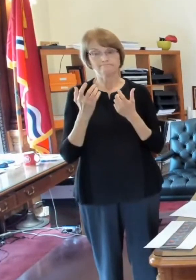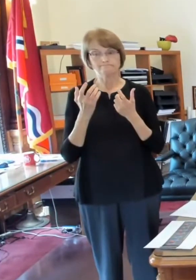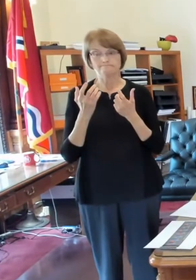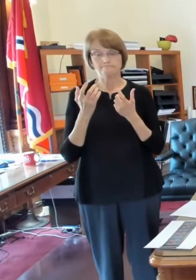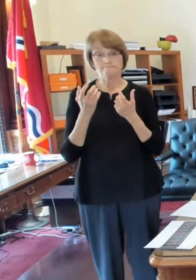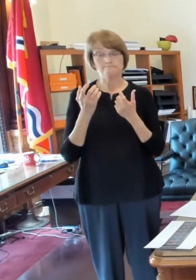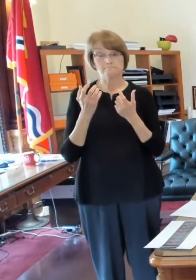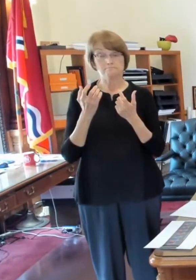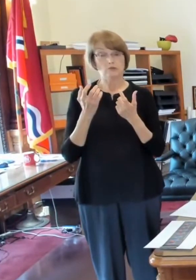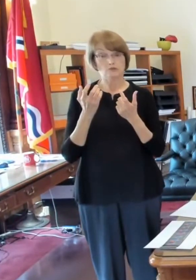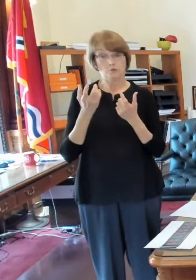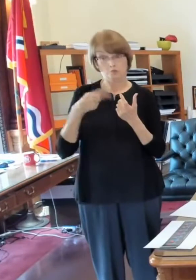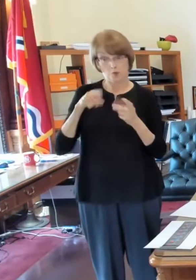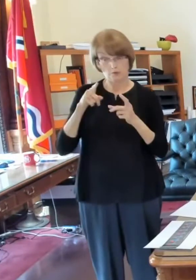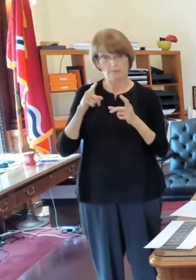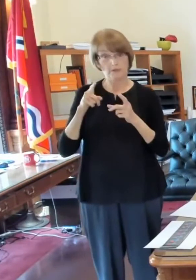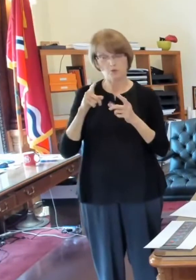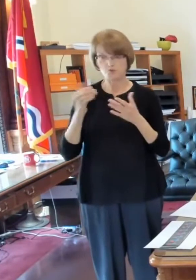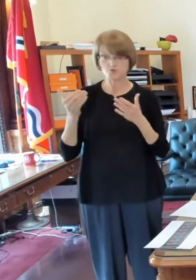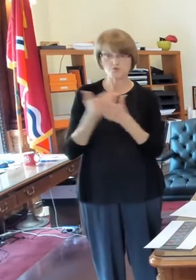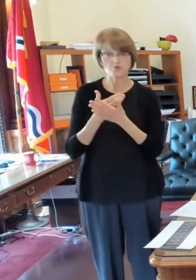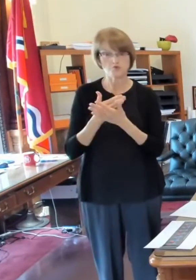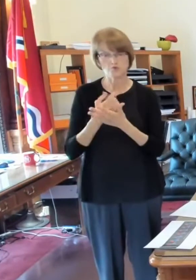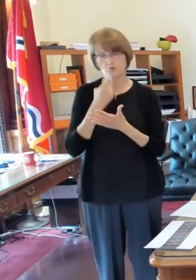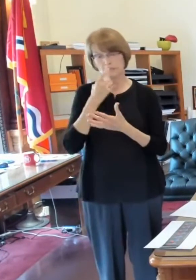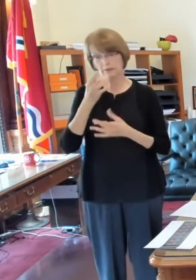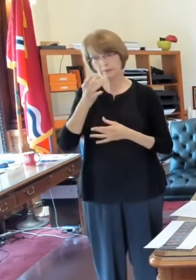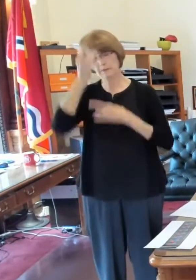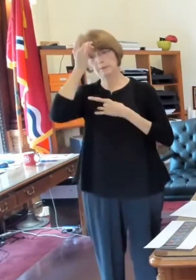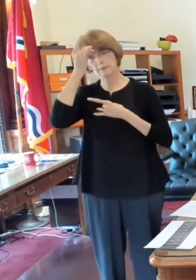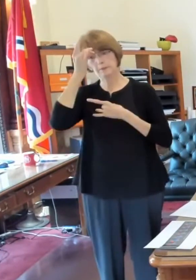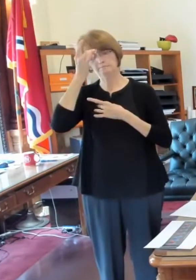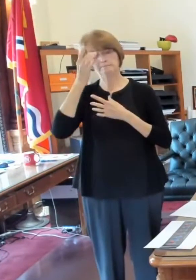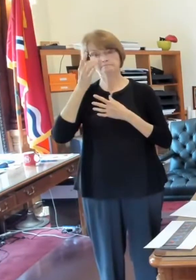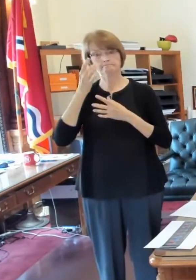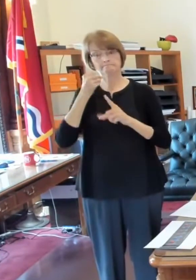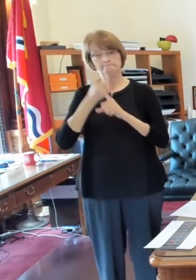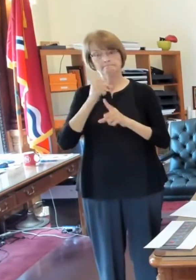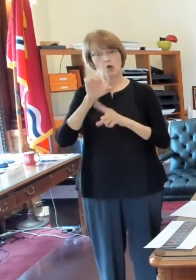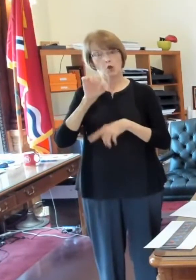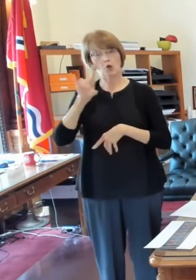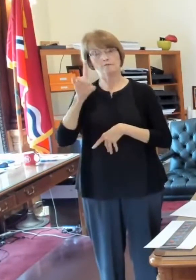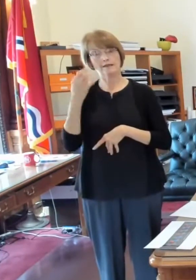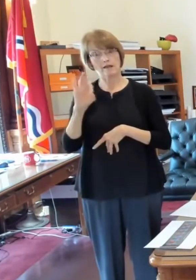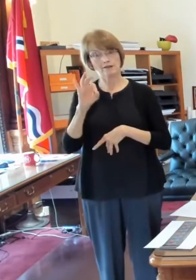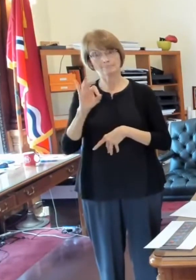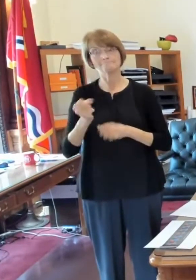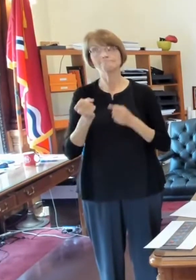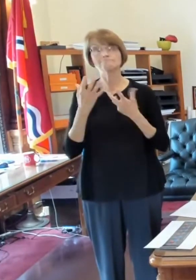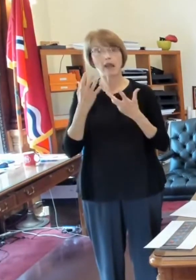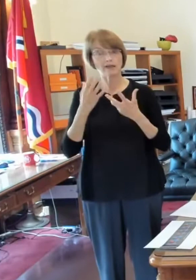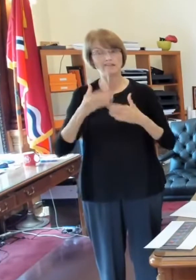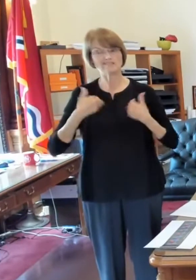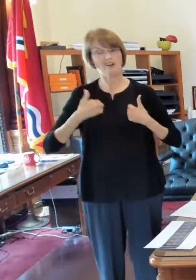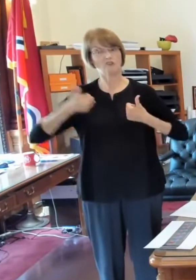their 20s. This is, let me make sure I'm looking at the right thing here. Yes.